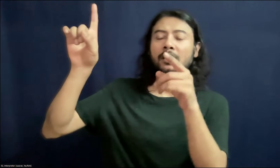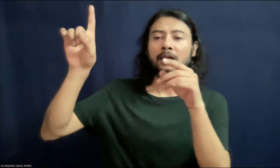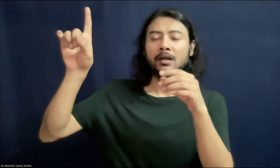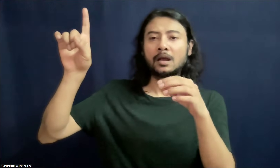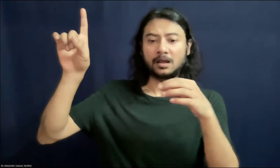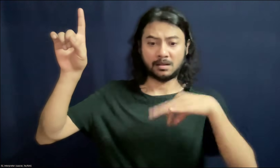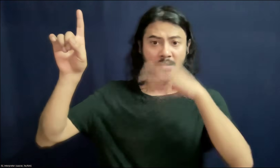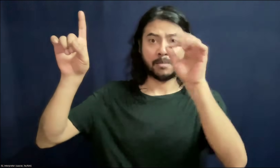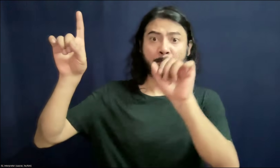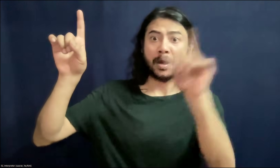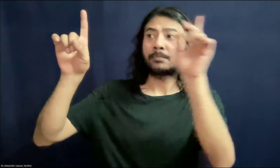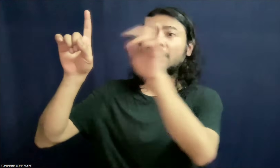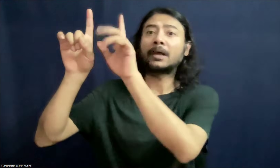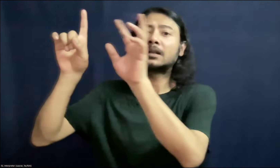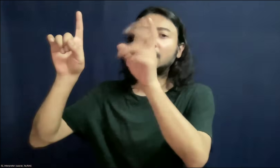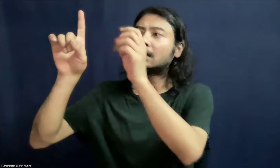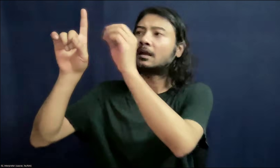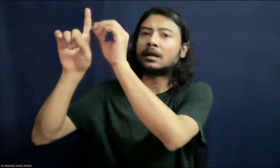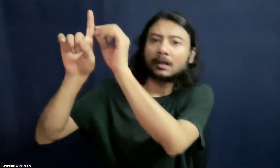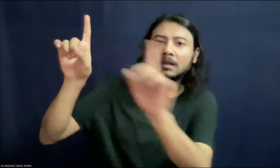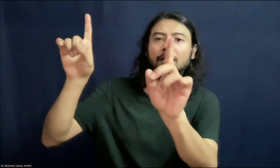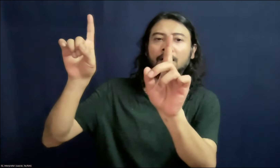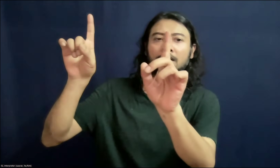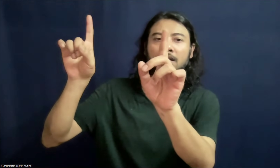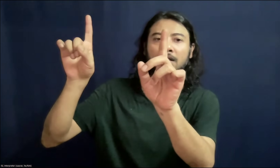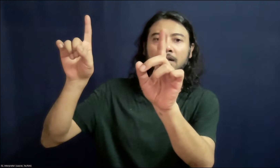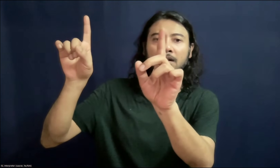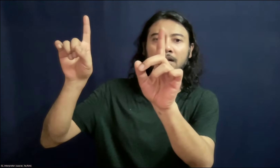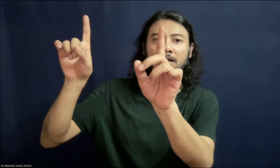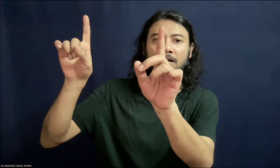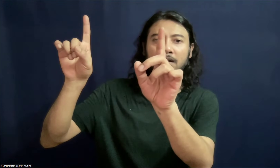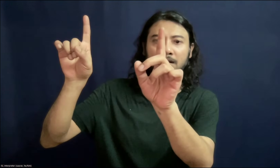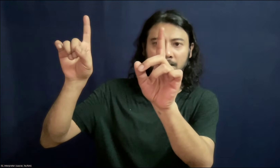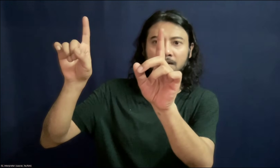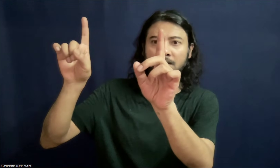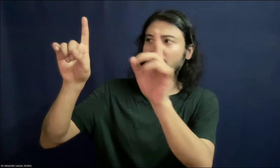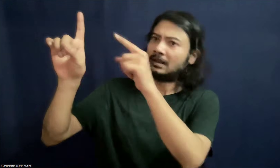Means he expands himself and he creates himself as Paramatma.